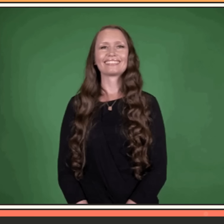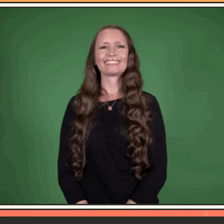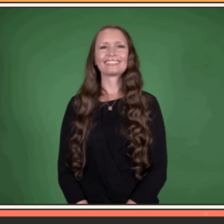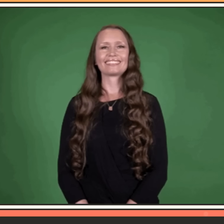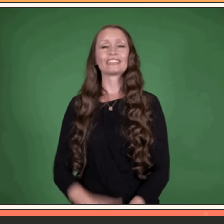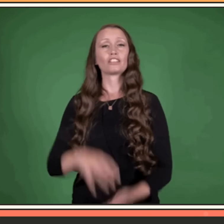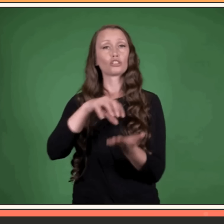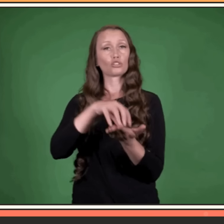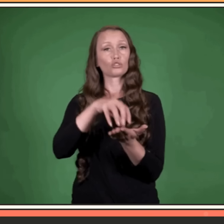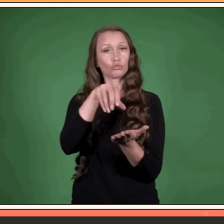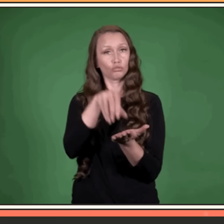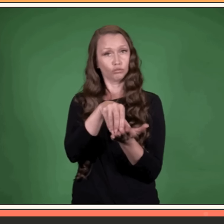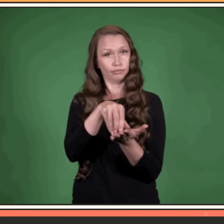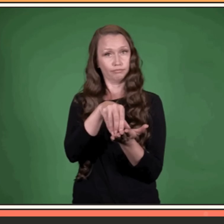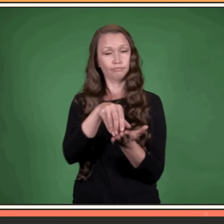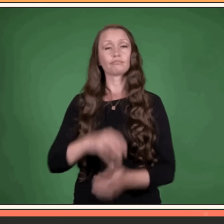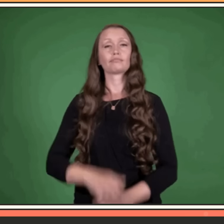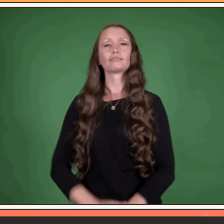Cookie.